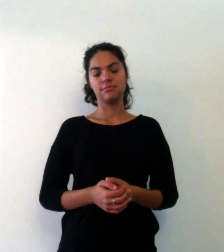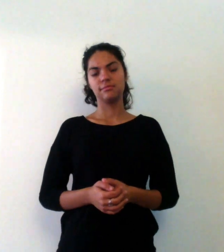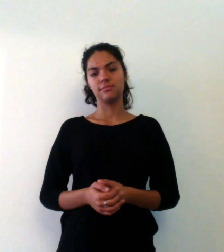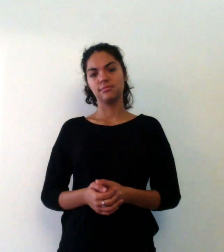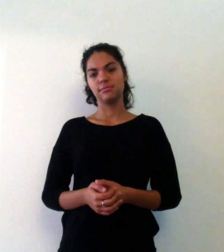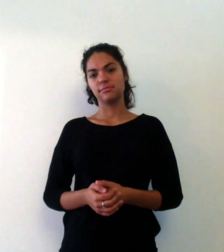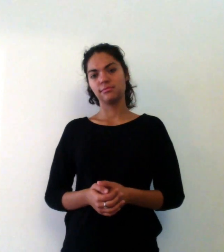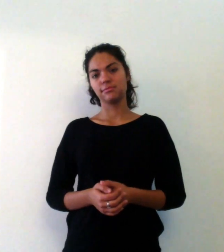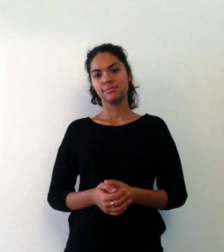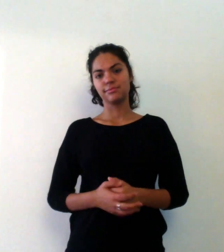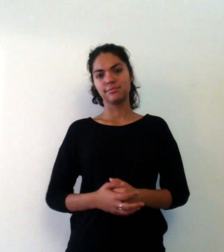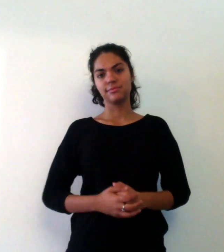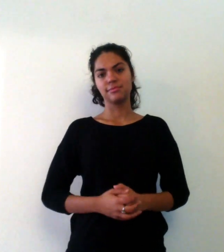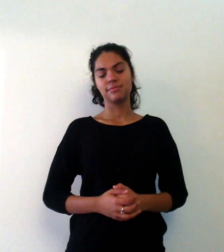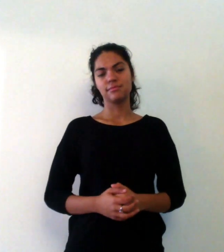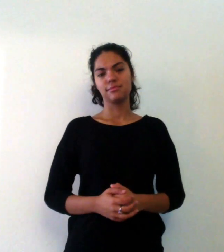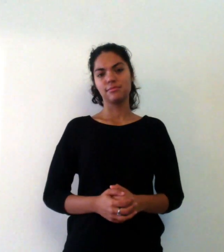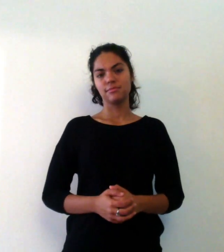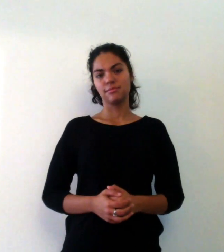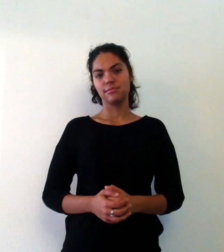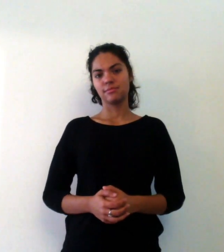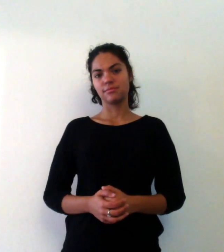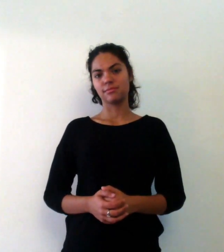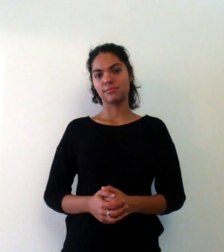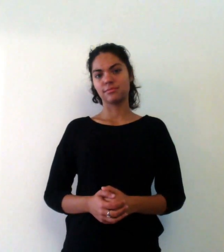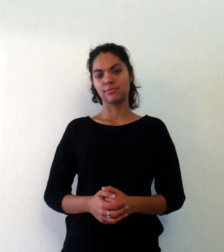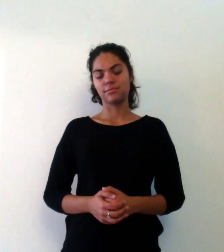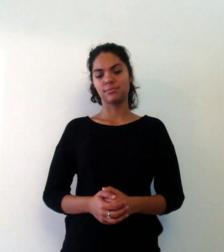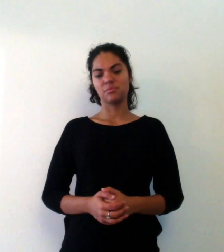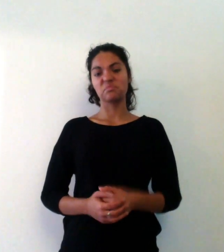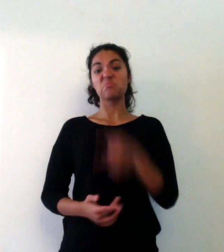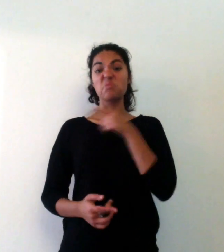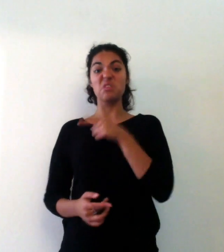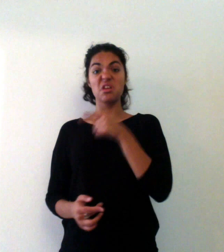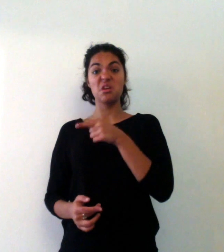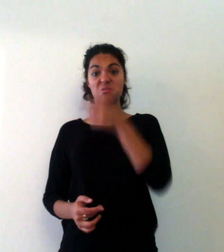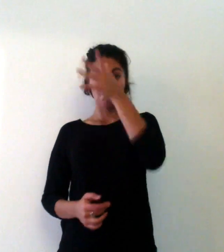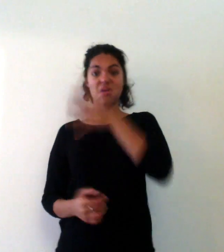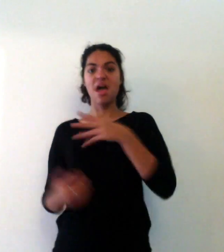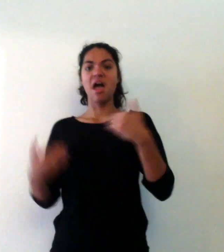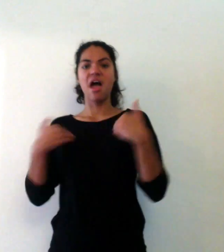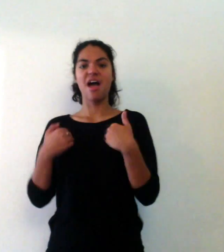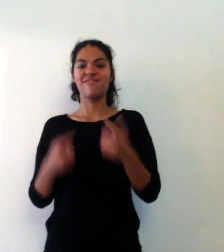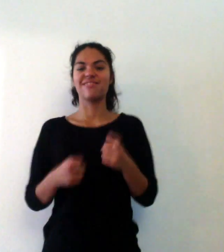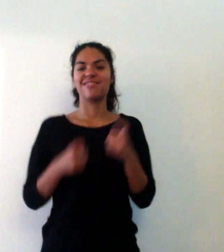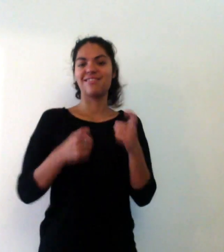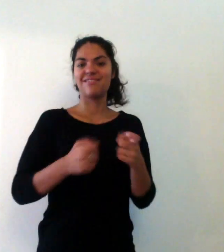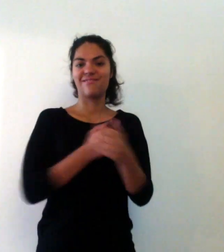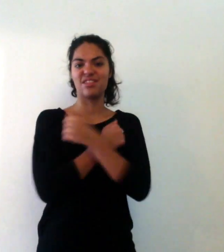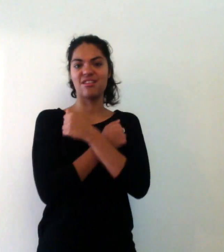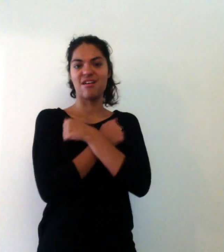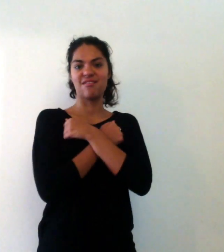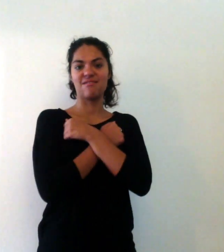He came to her with his gift love. She came to him with her need